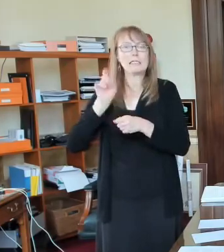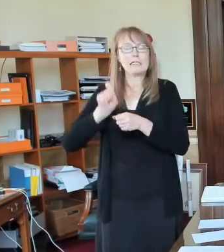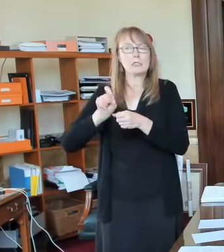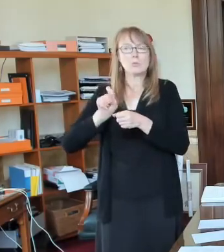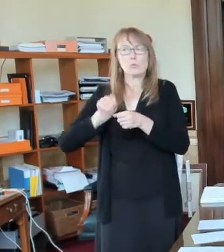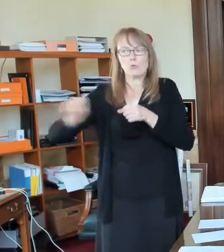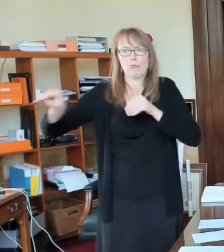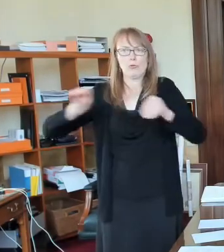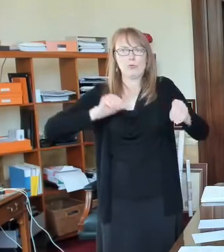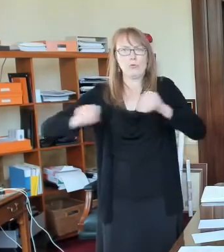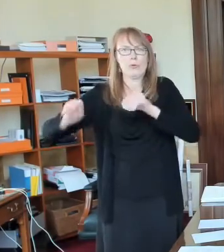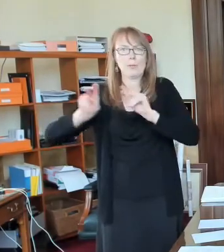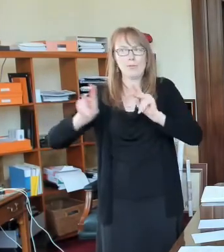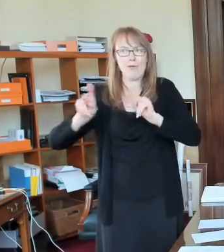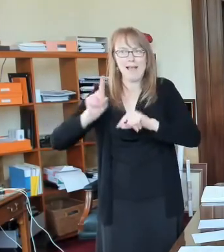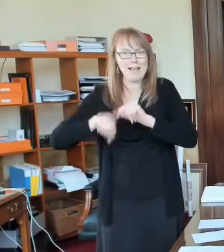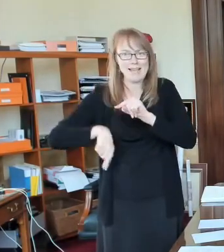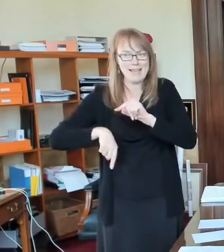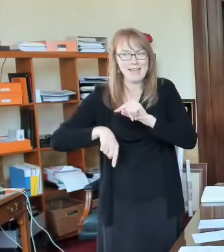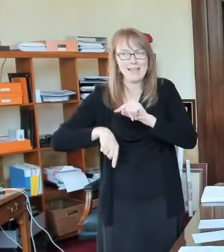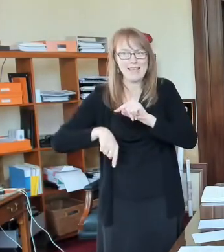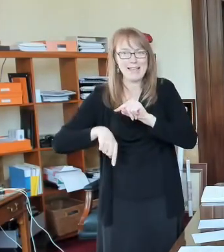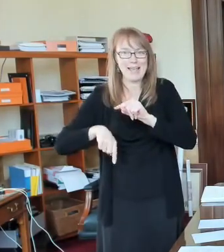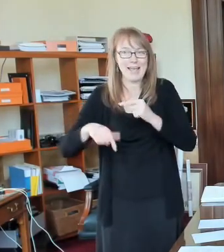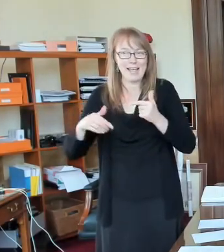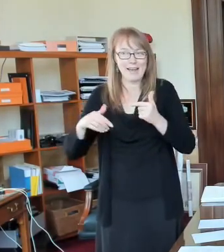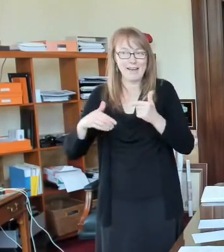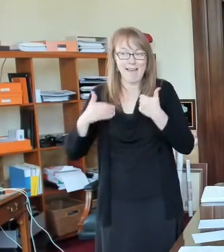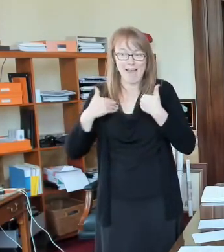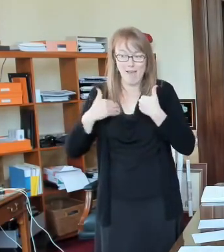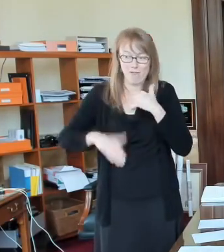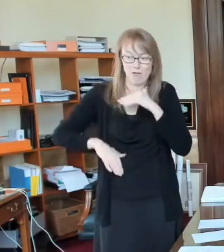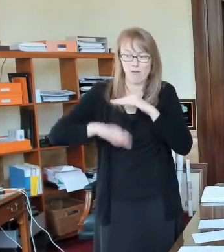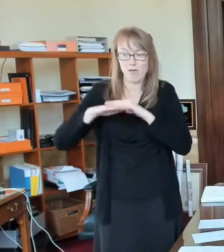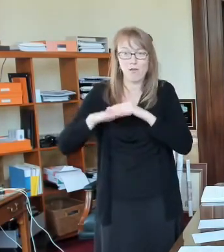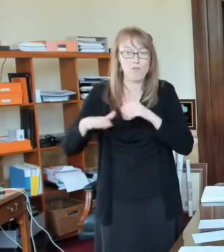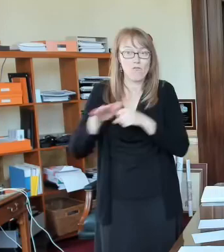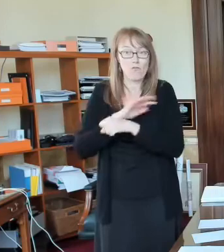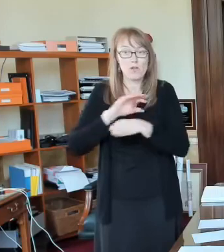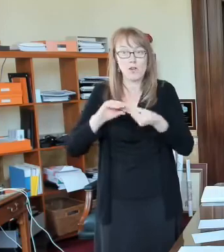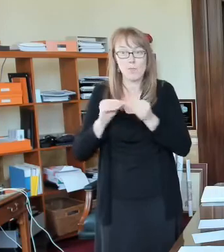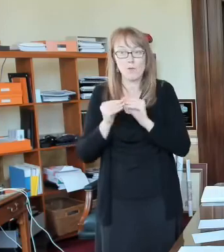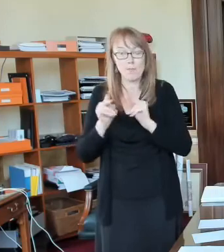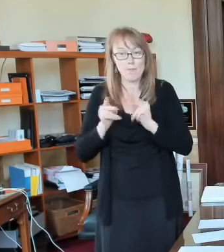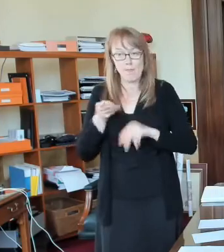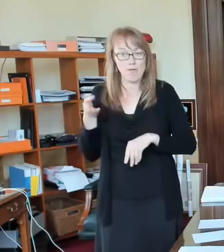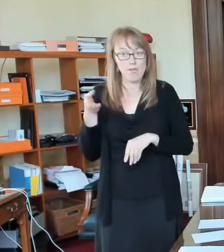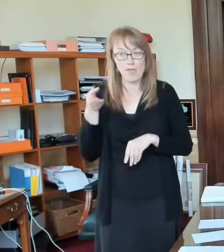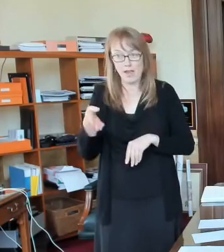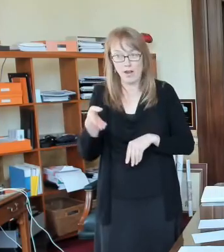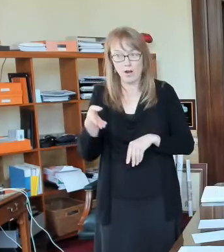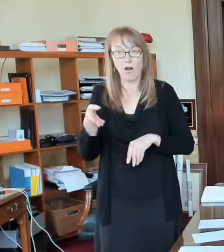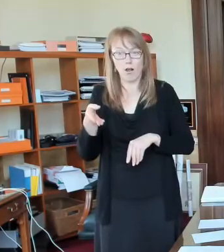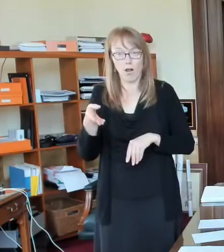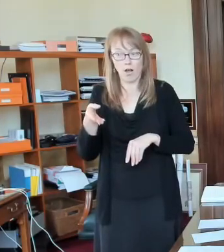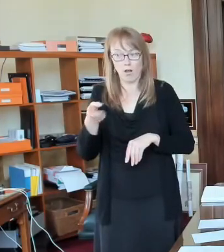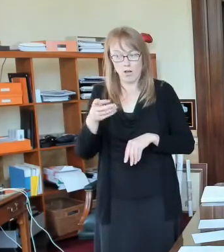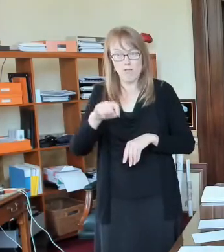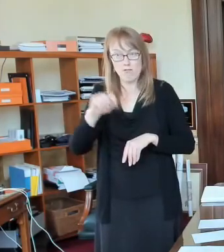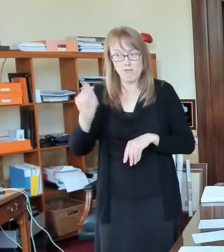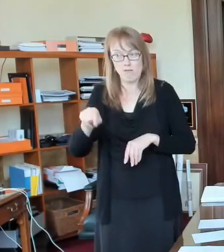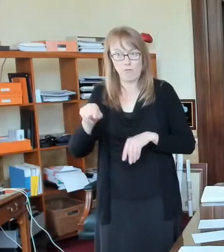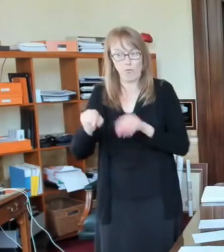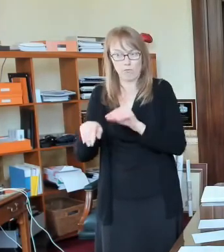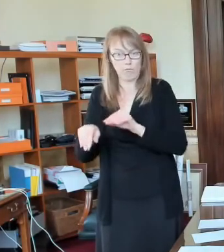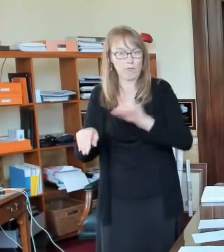always trying to prevent folks from becoming homeless, which is what the rental assistance, mortgage assistance,